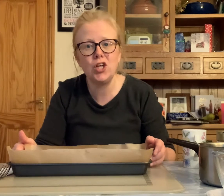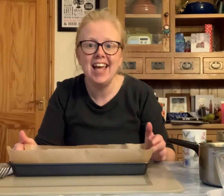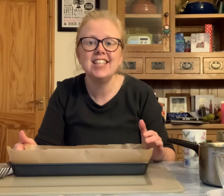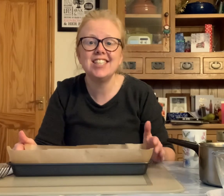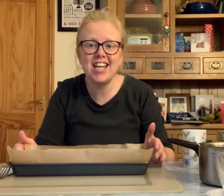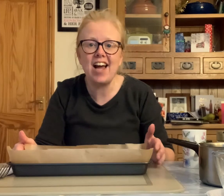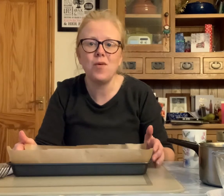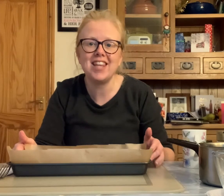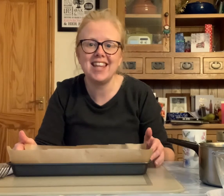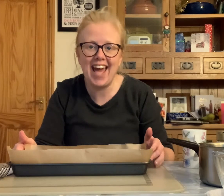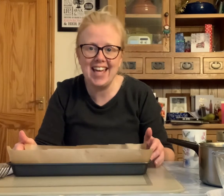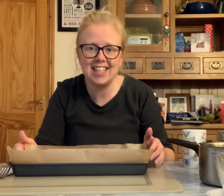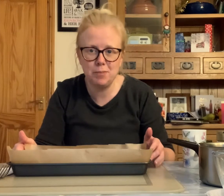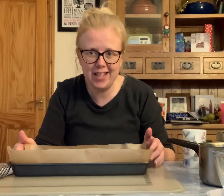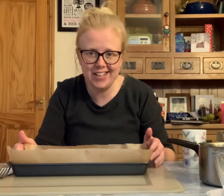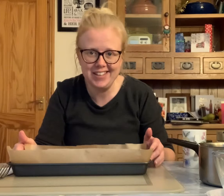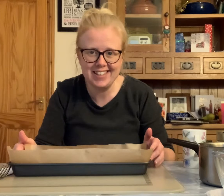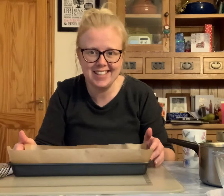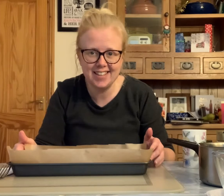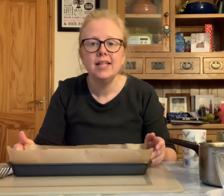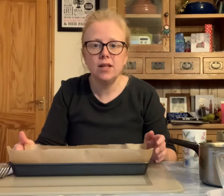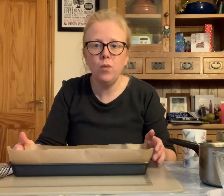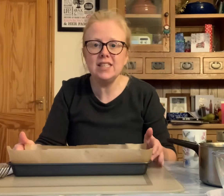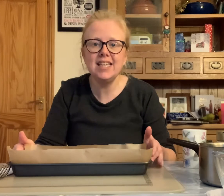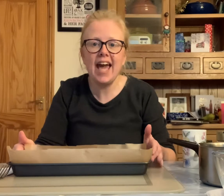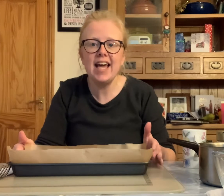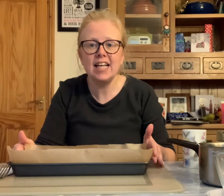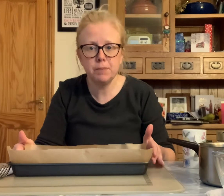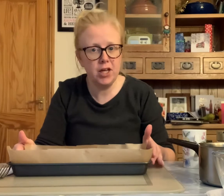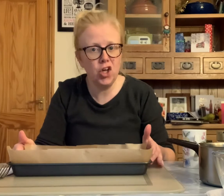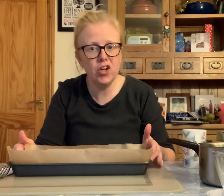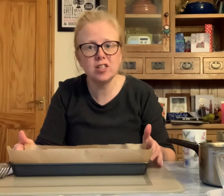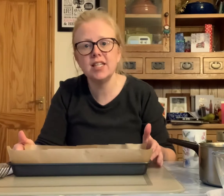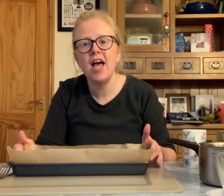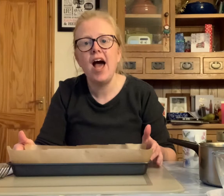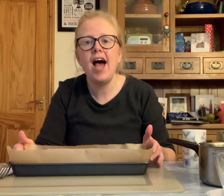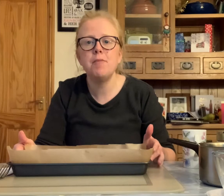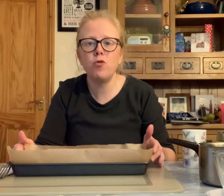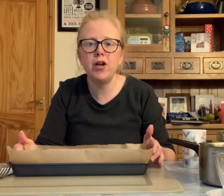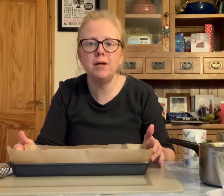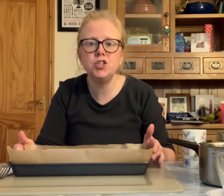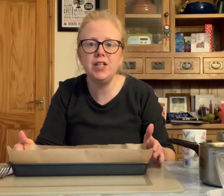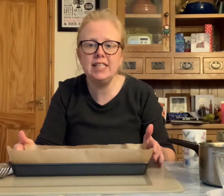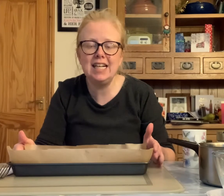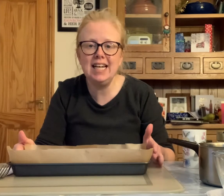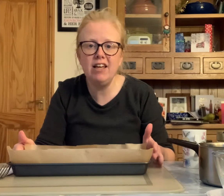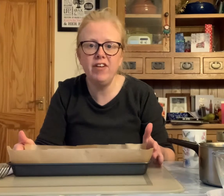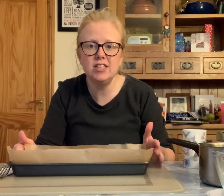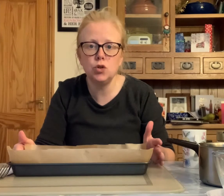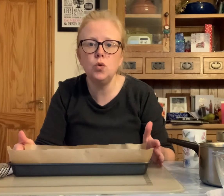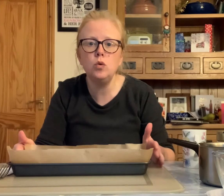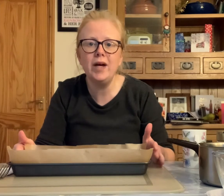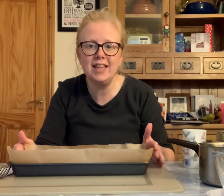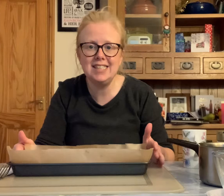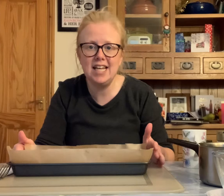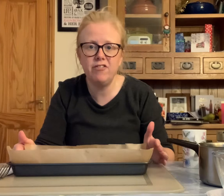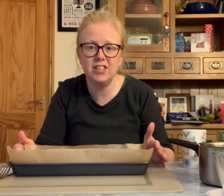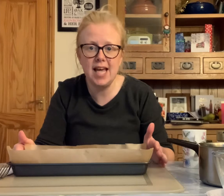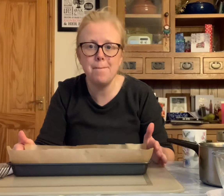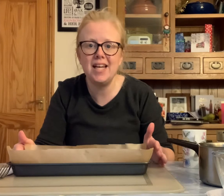to check whether the cake has been cooked. So once the cake has been cooked, grown-ups, you need to leave it to cool in the tin for 10